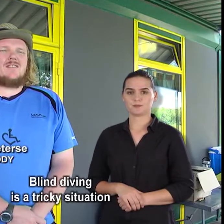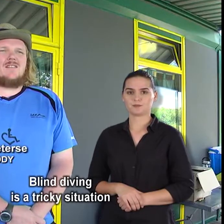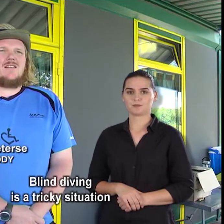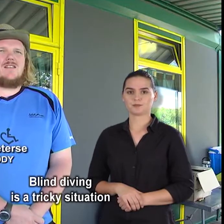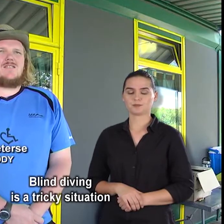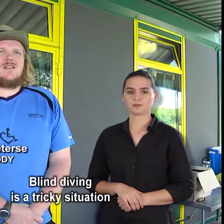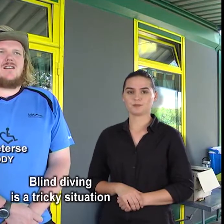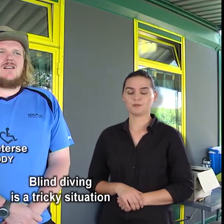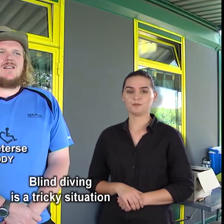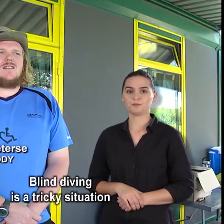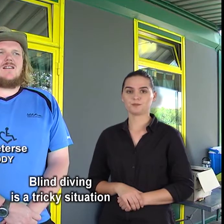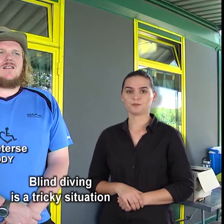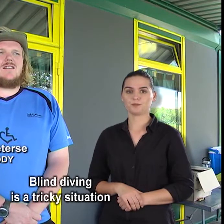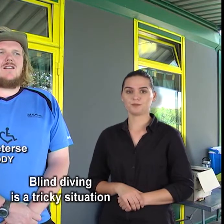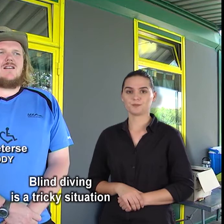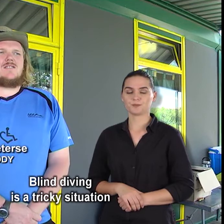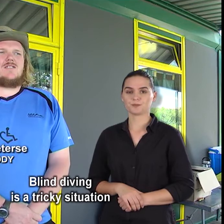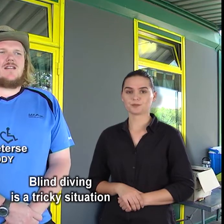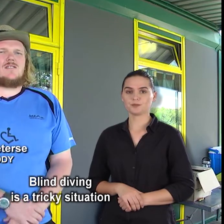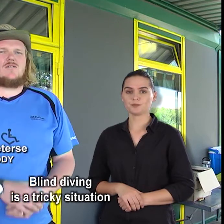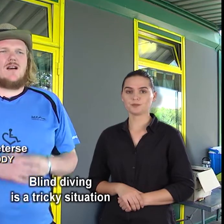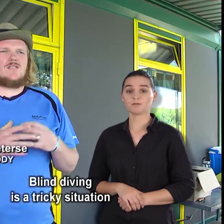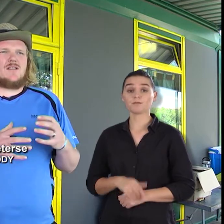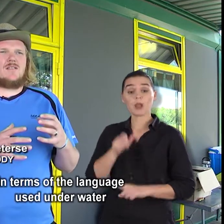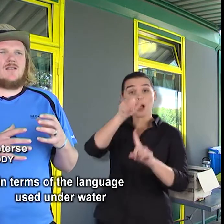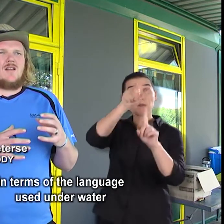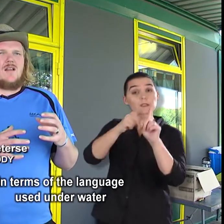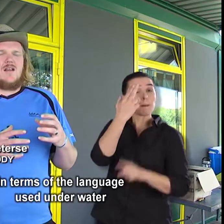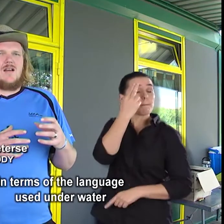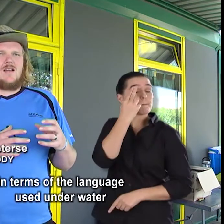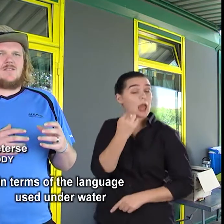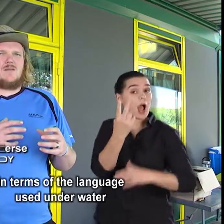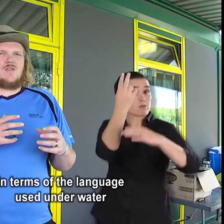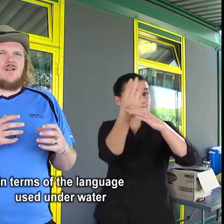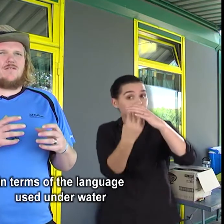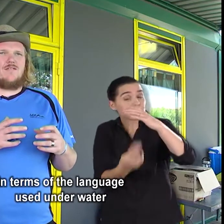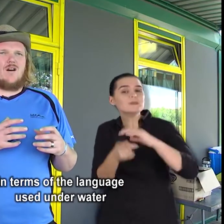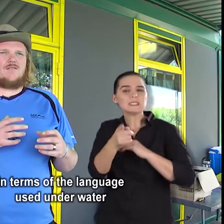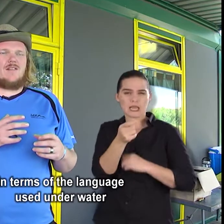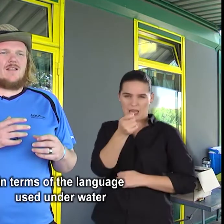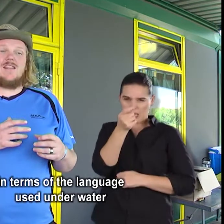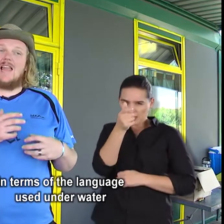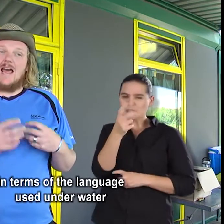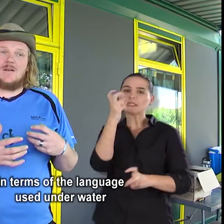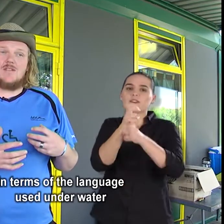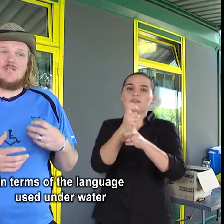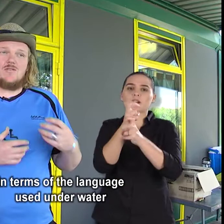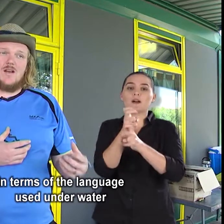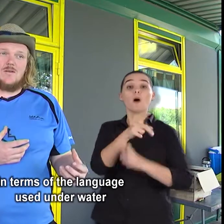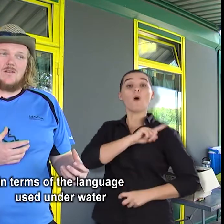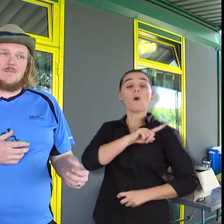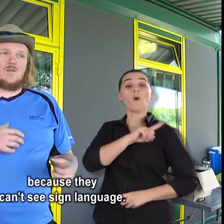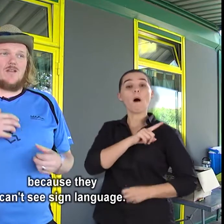Blind diving is a tricky situation in terms of the